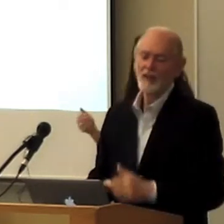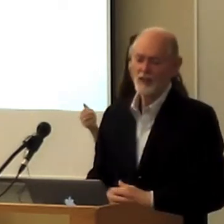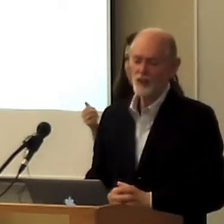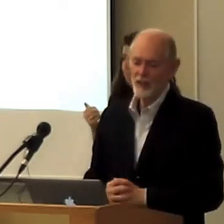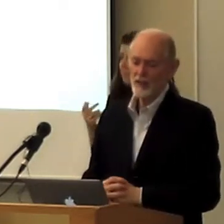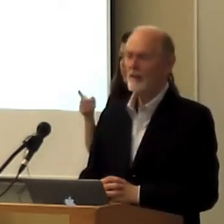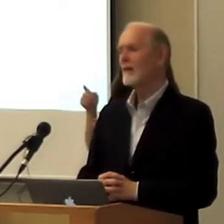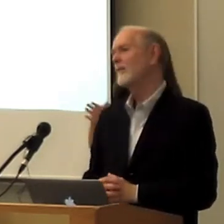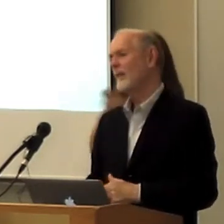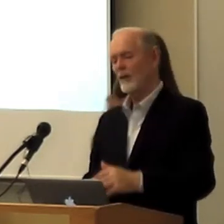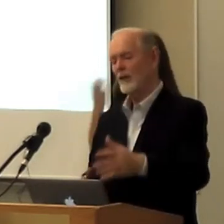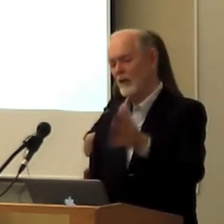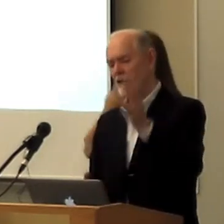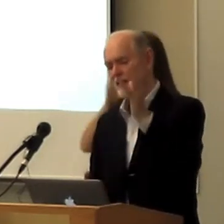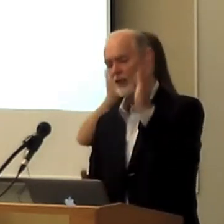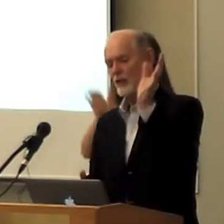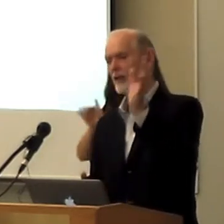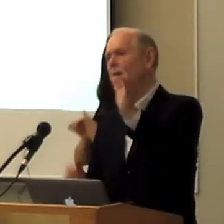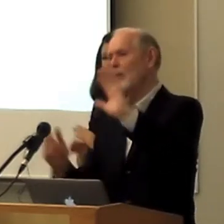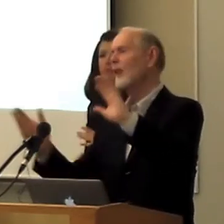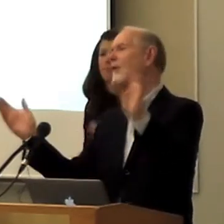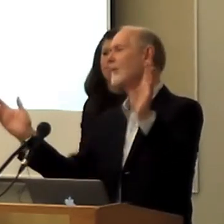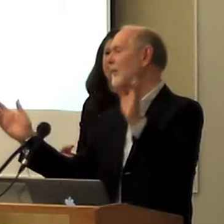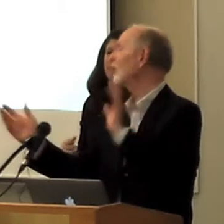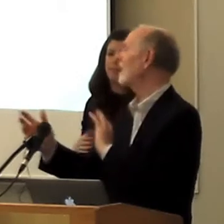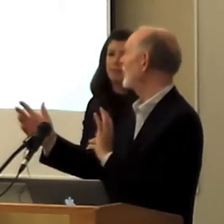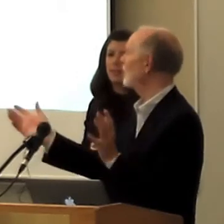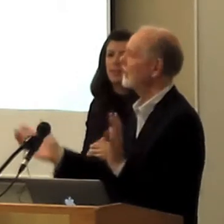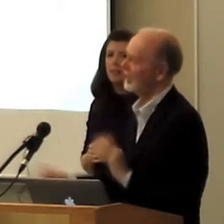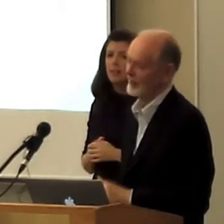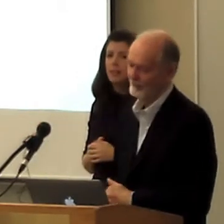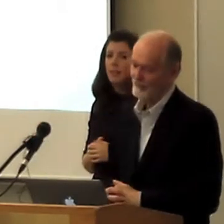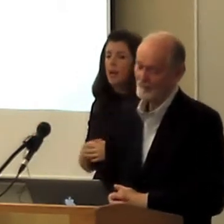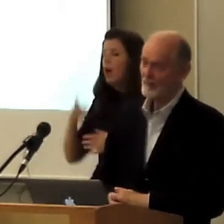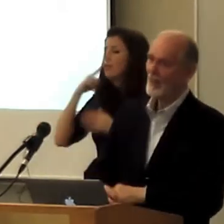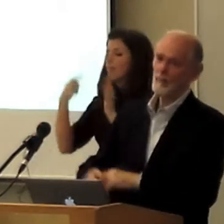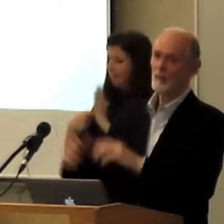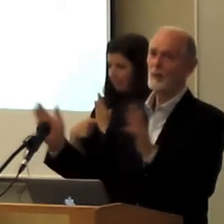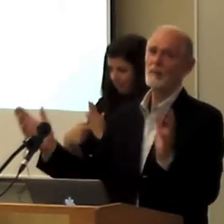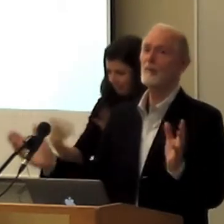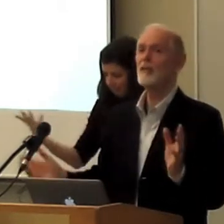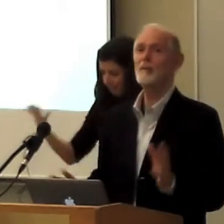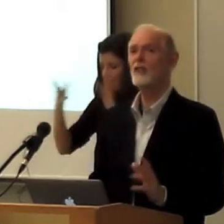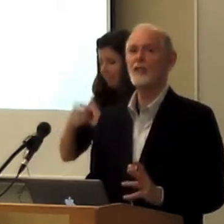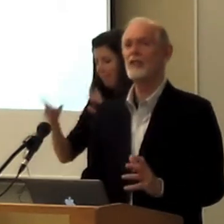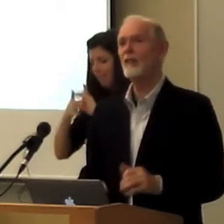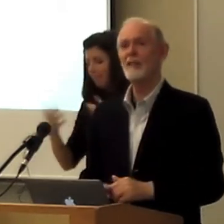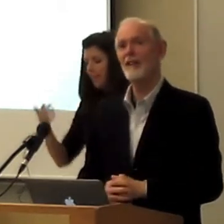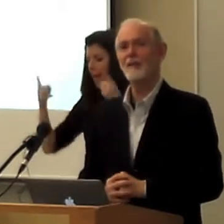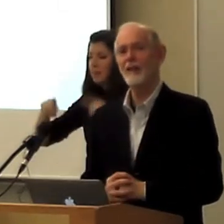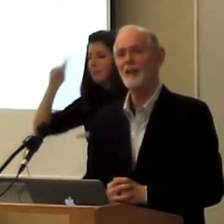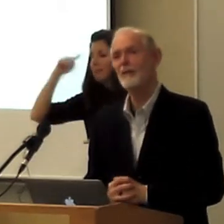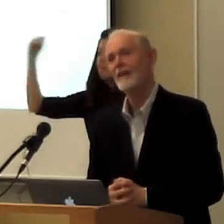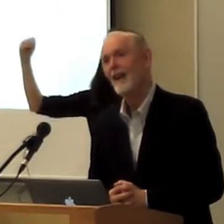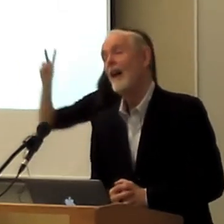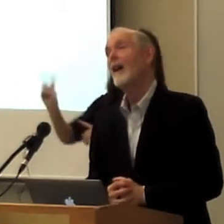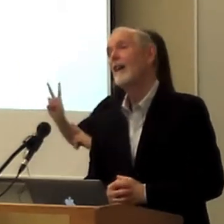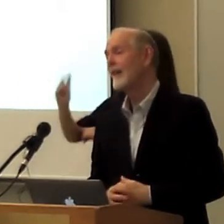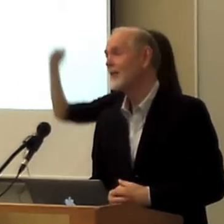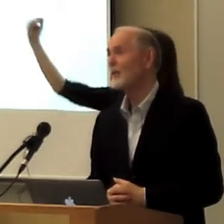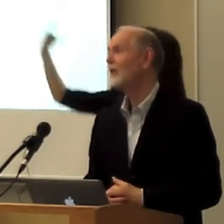I'm suggesting, as the teacher goes home from the college one day, let's imagine a sunny day in